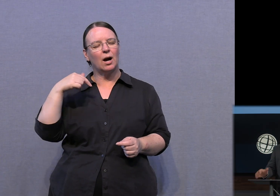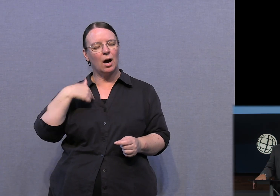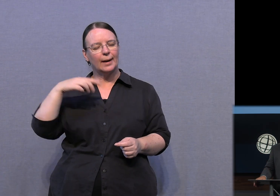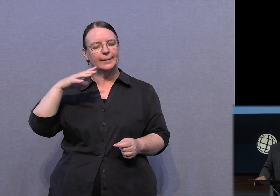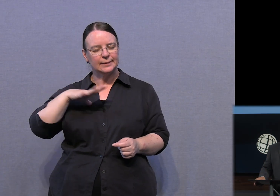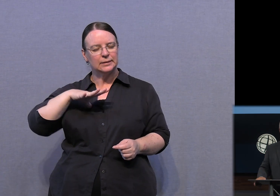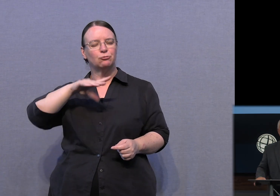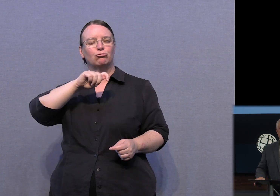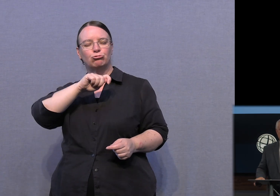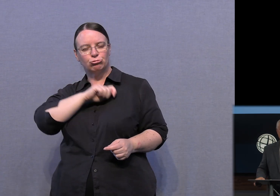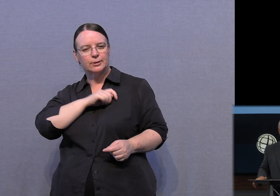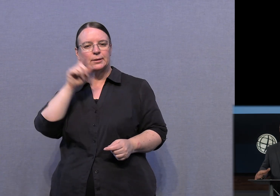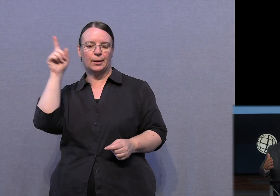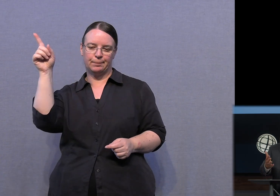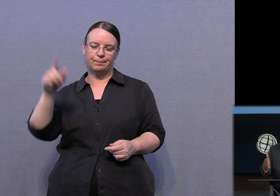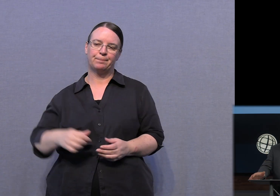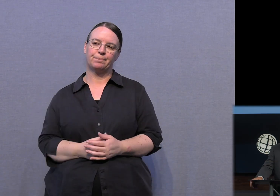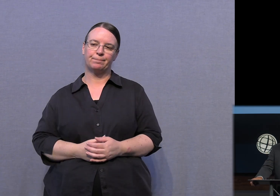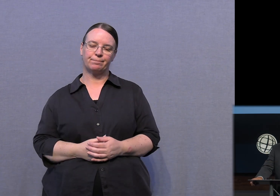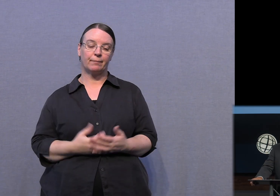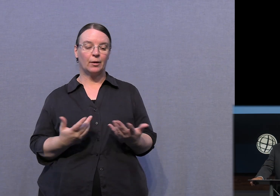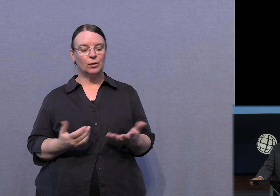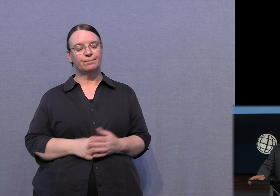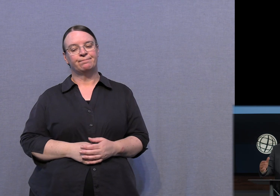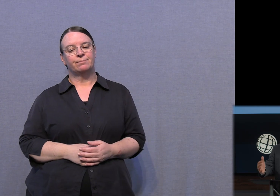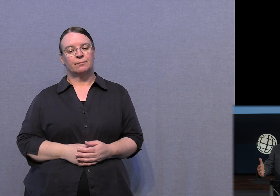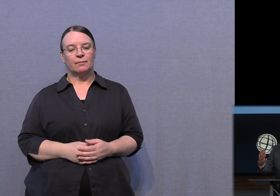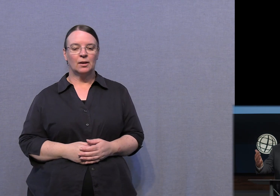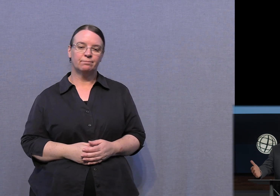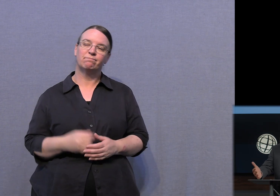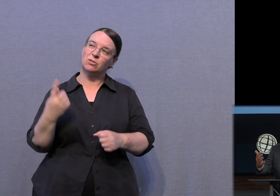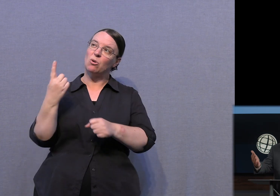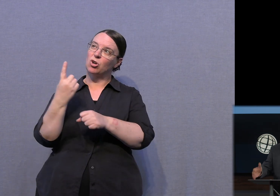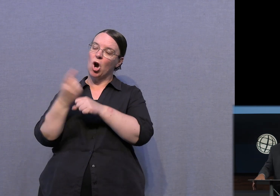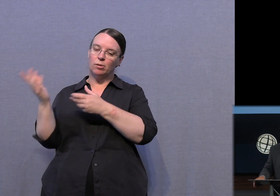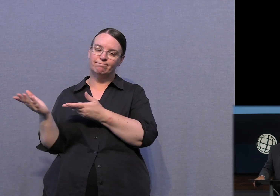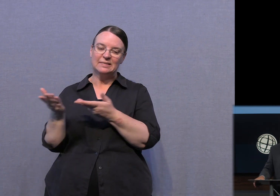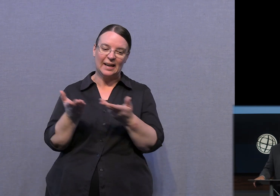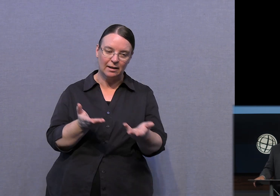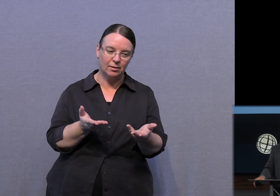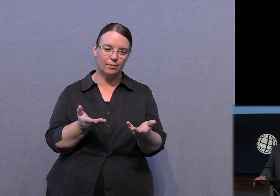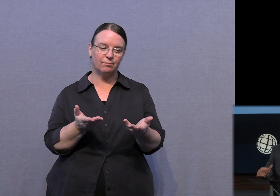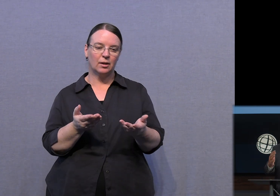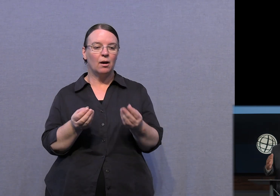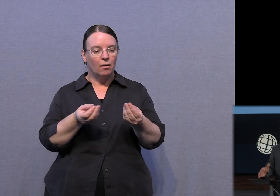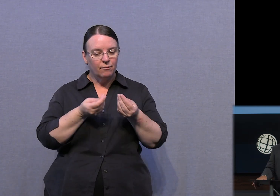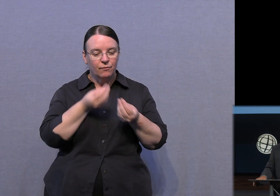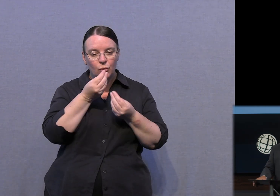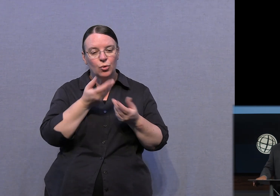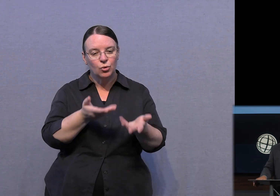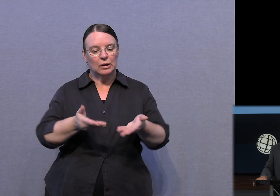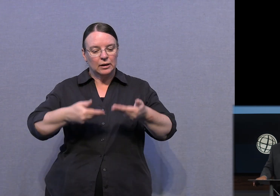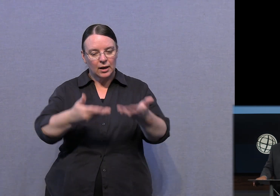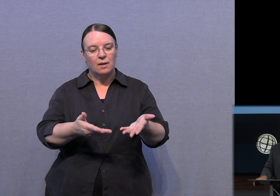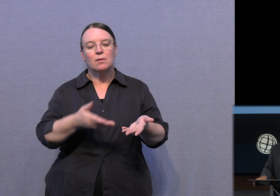this situation, here is Elijah. God did give him the food, the drink, the rest that he needed, but he still is